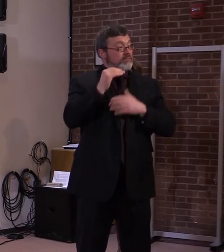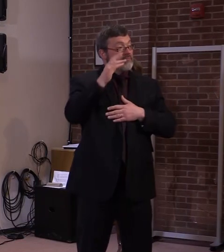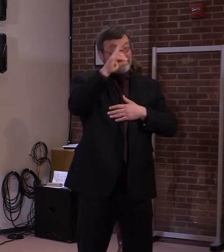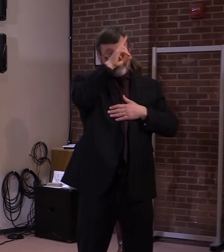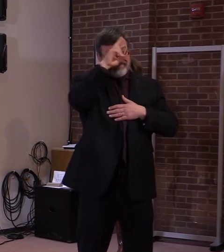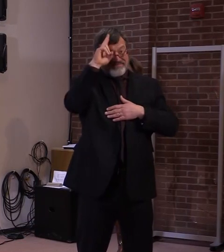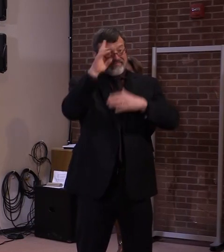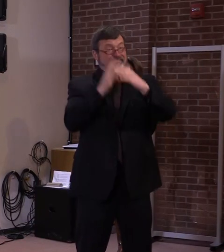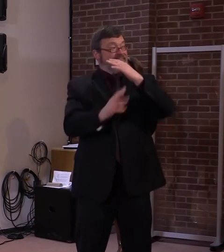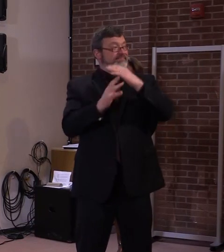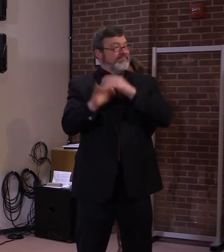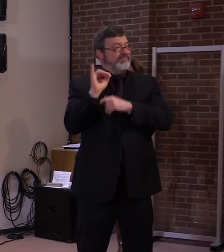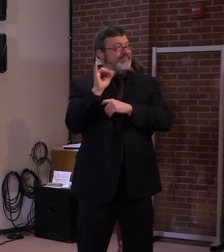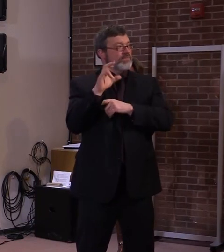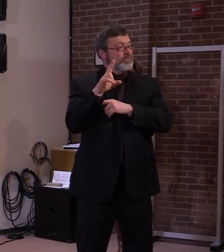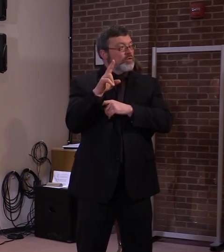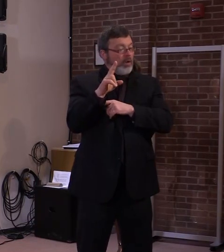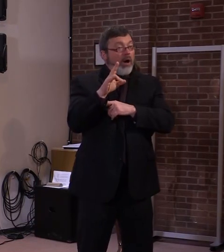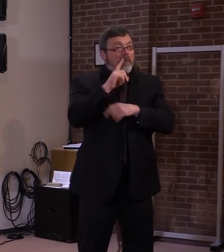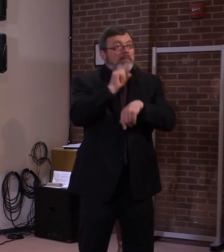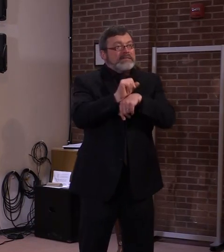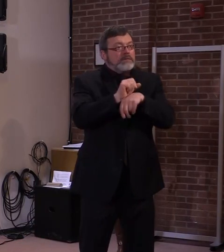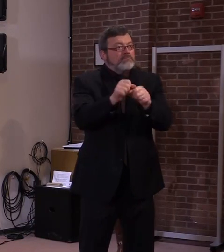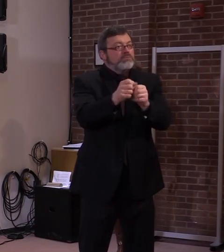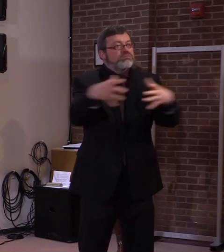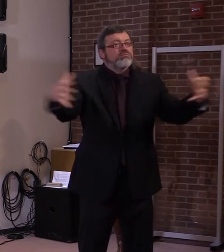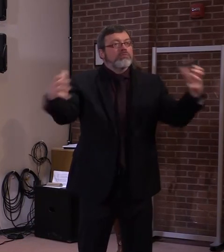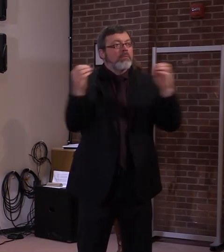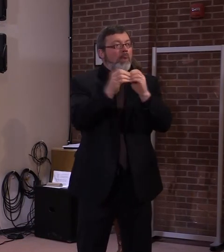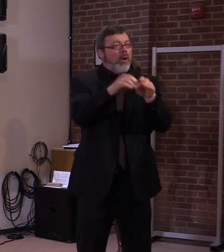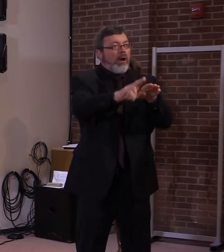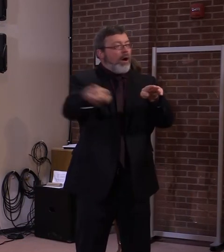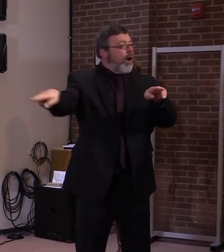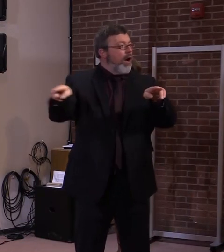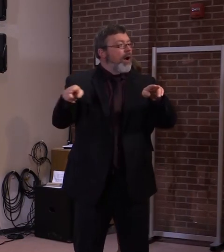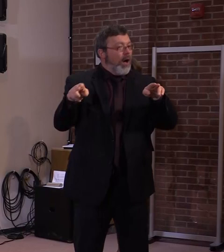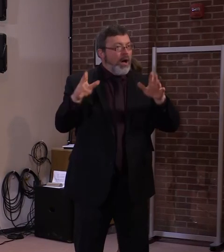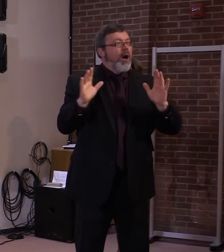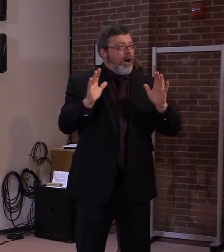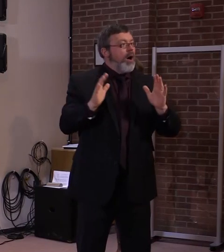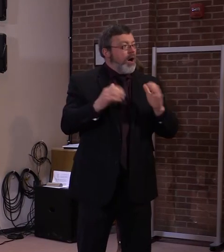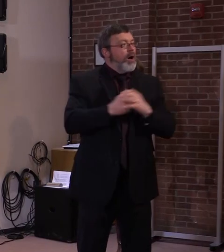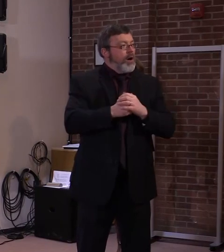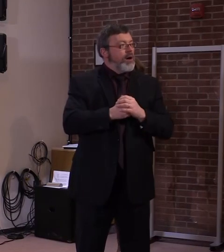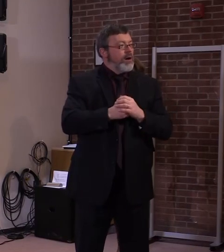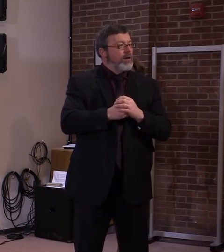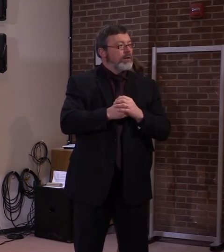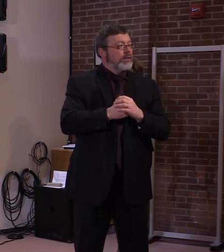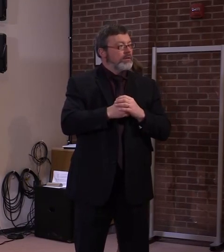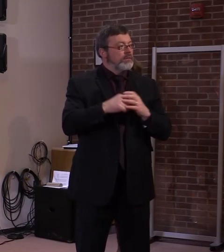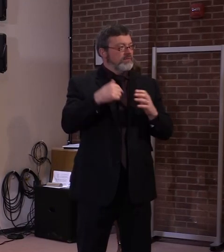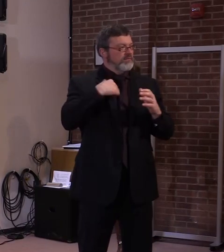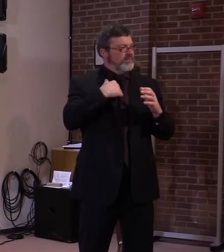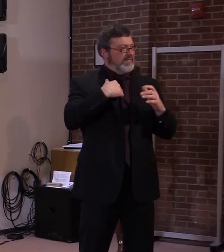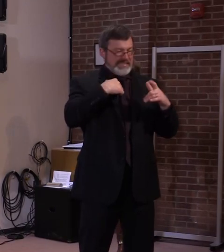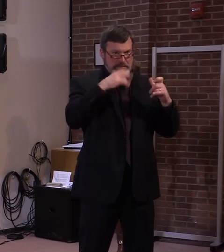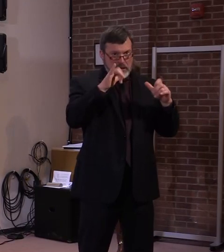are increasing. As you know, we've discussed this on numerous occasions. We've been planning since September